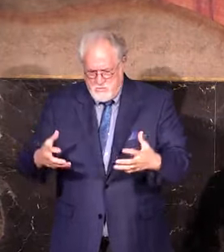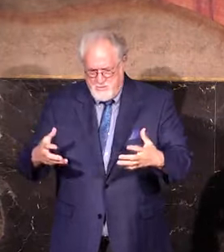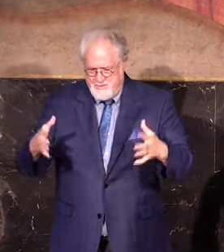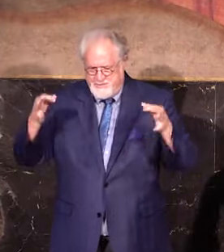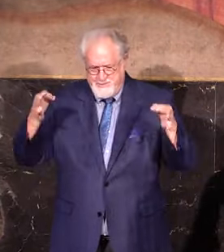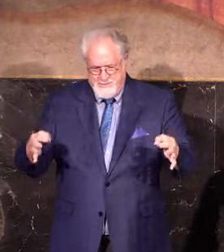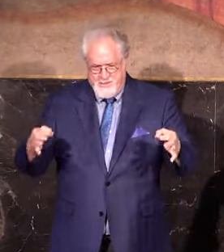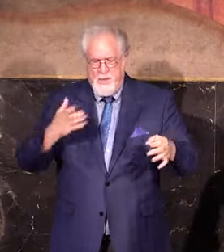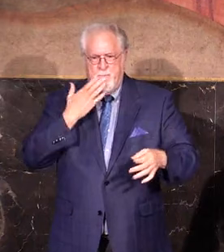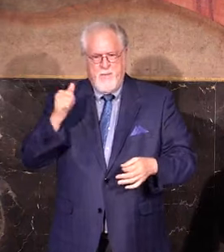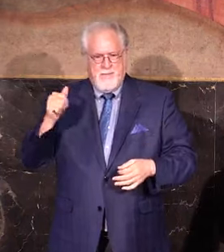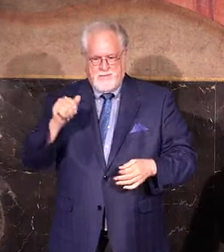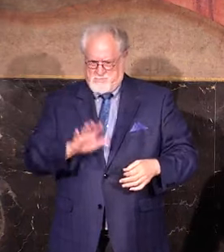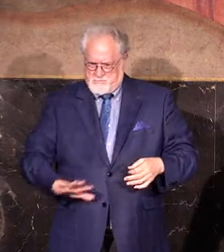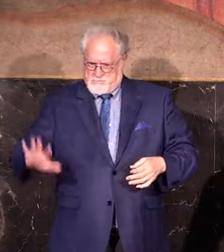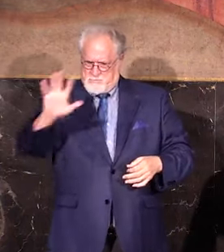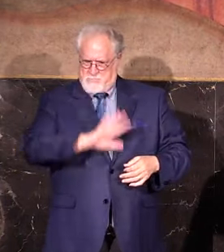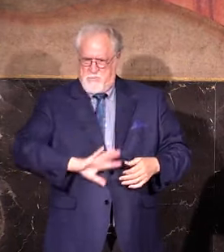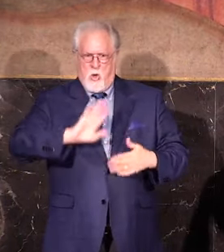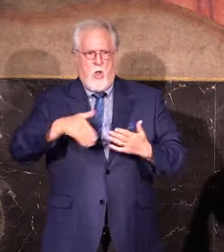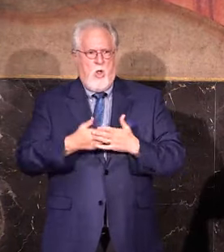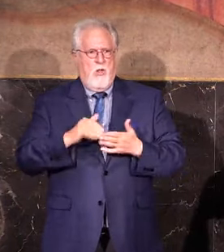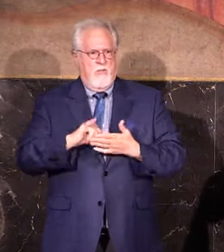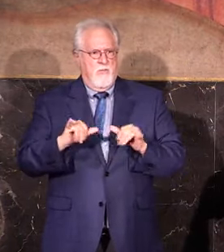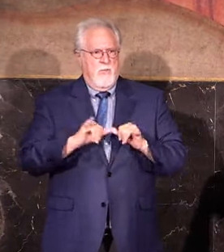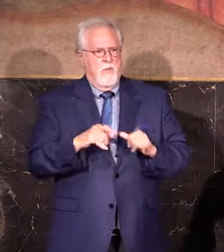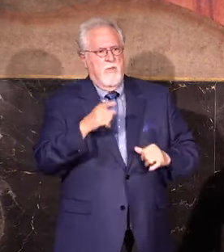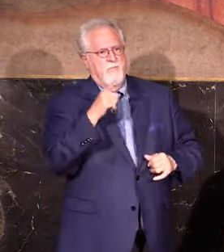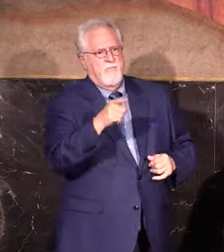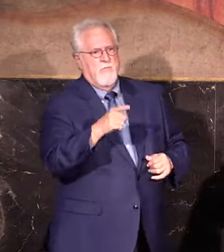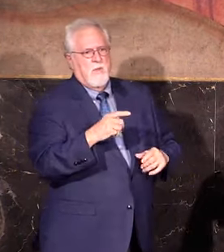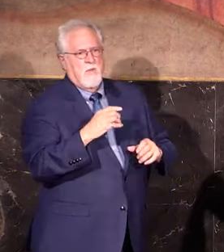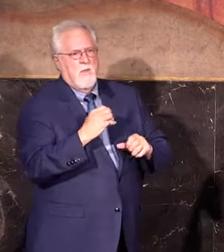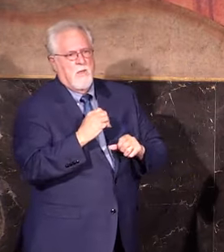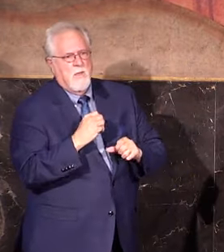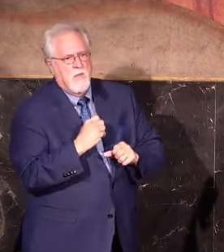across all of those different measures.